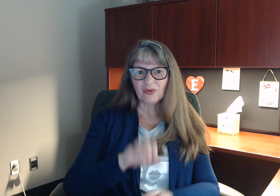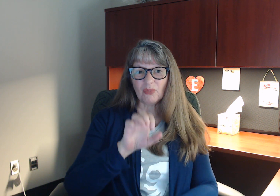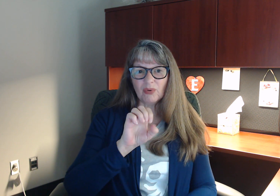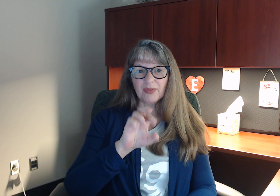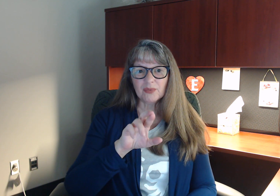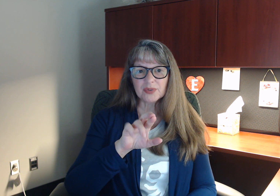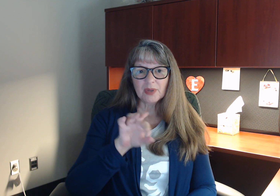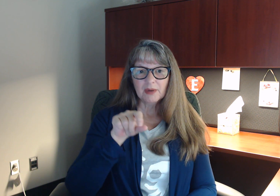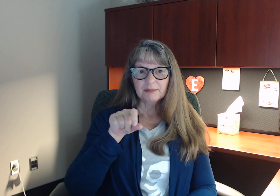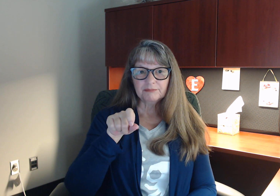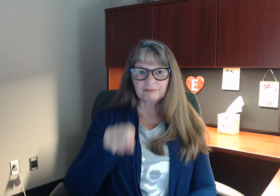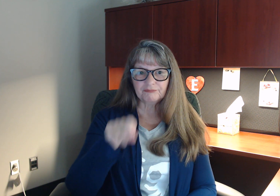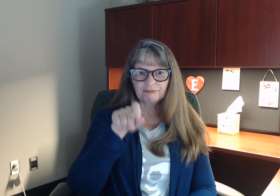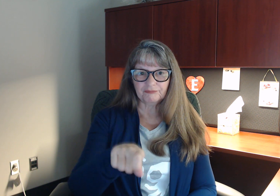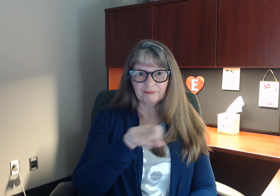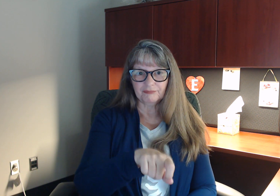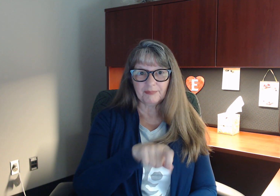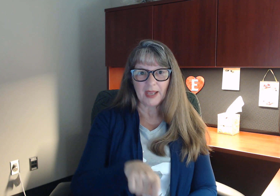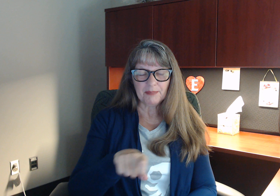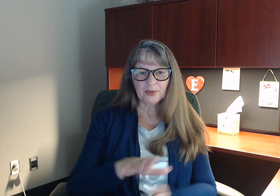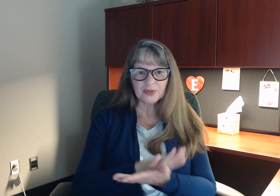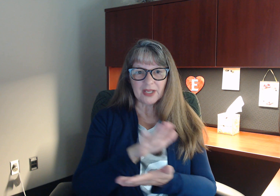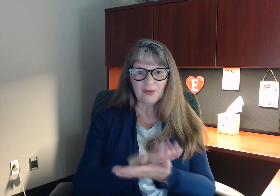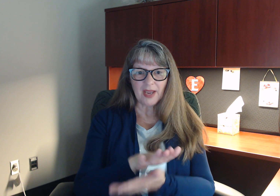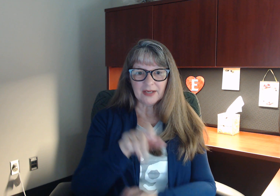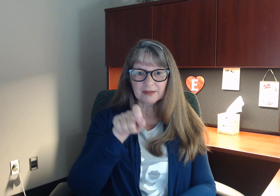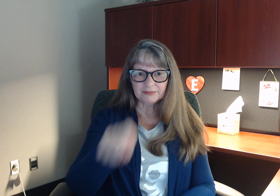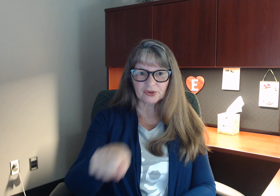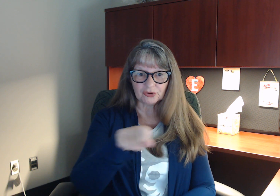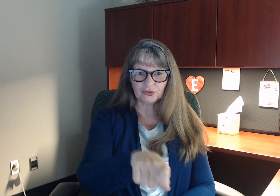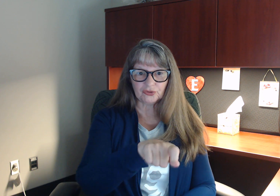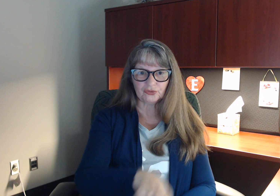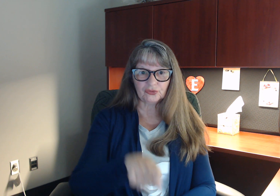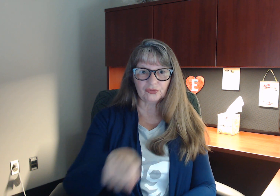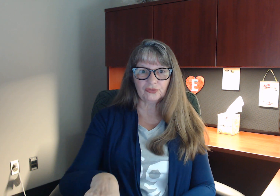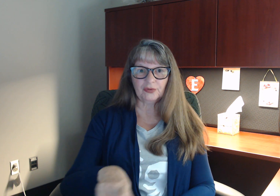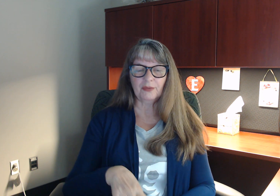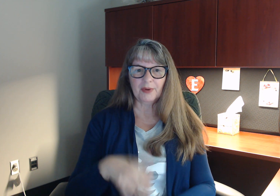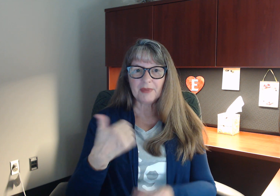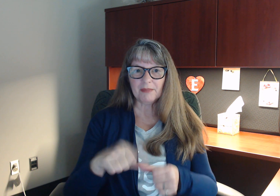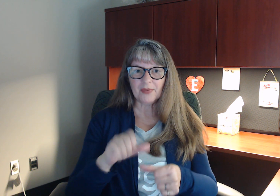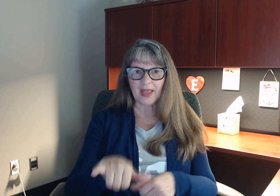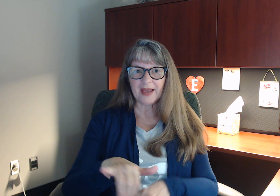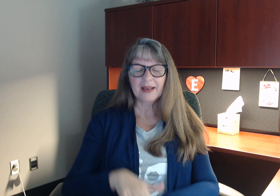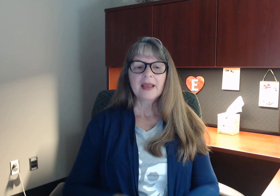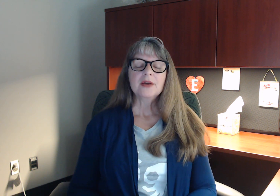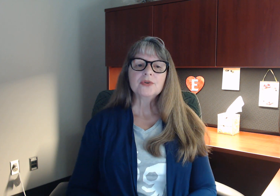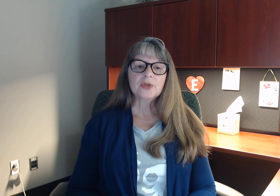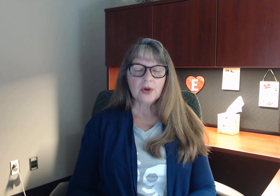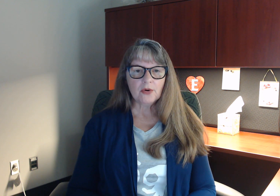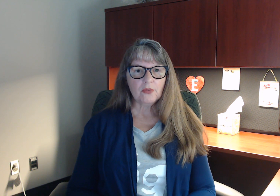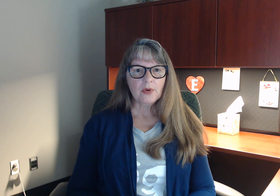or those papers that you had to remember that. So,